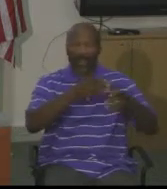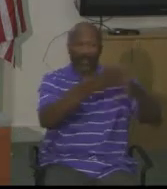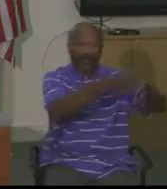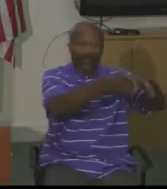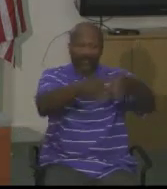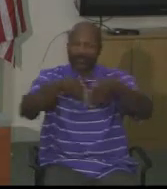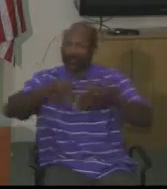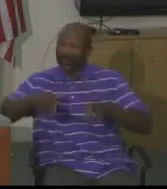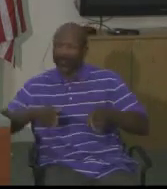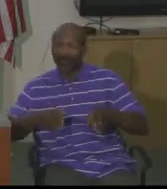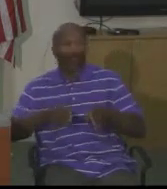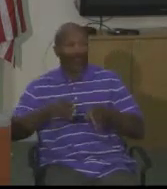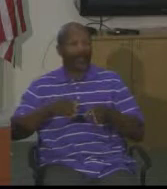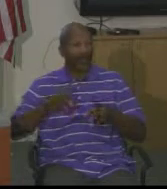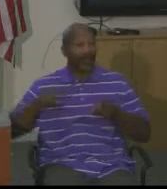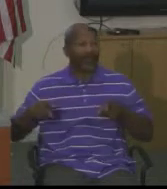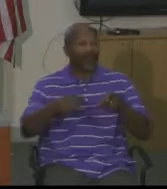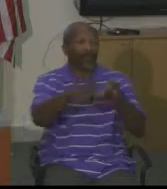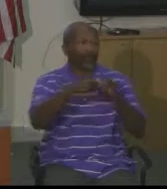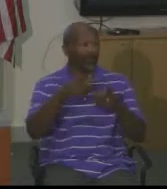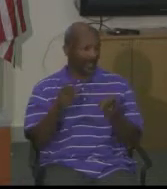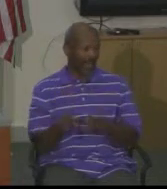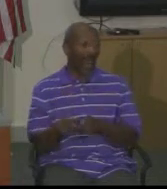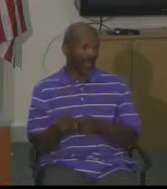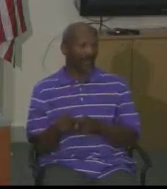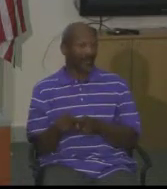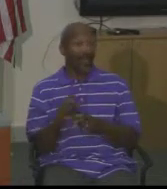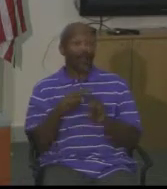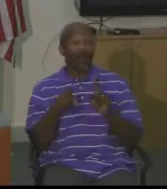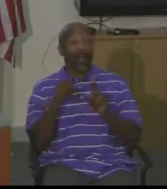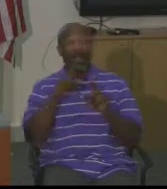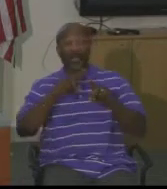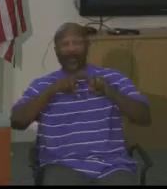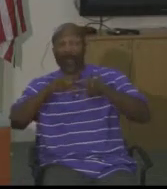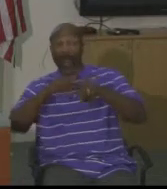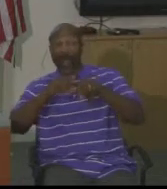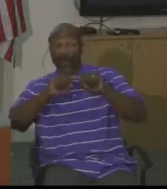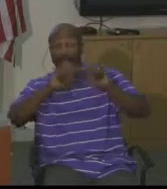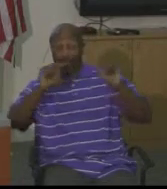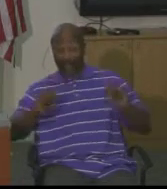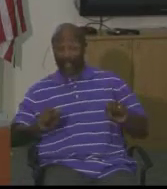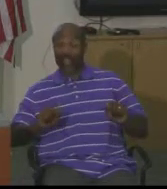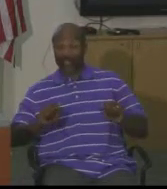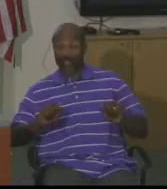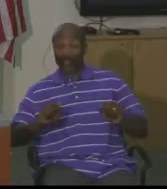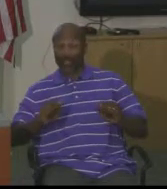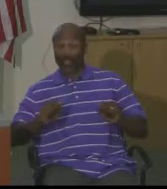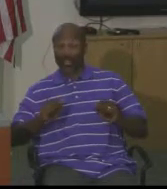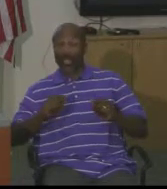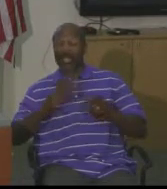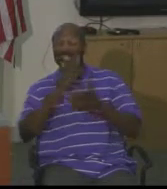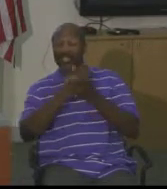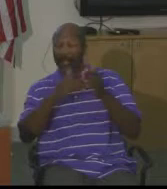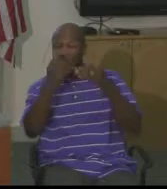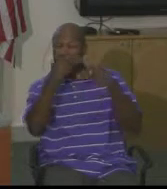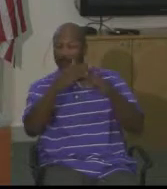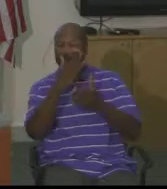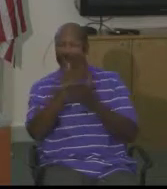the 3X. So for that architecture, that's probably the limit of that whole system architecture can do.